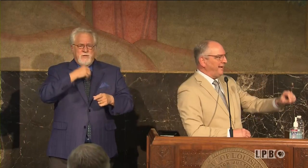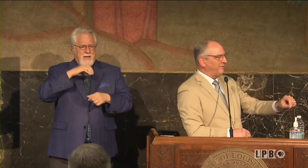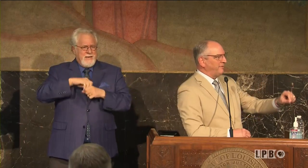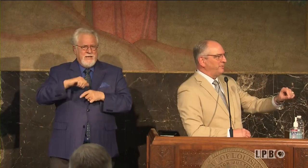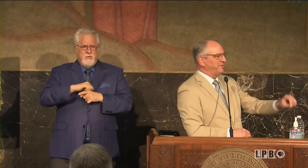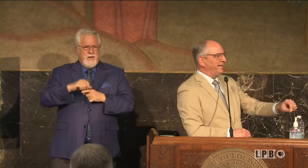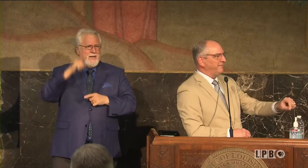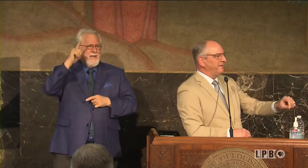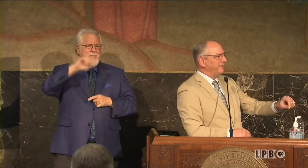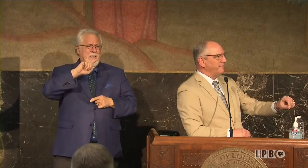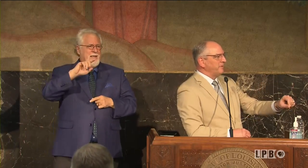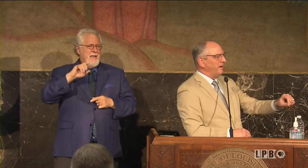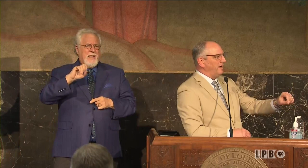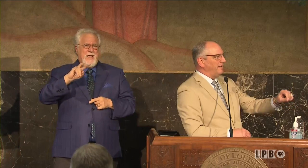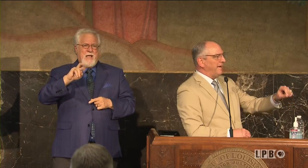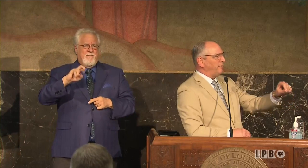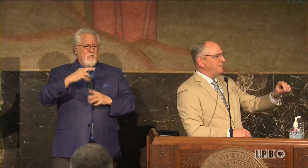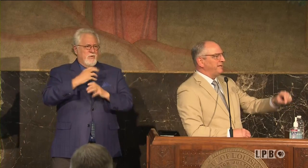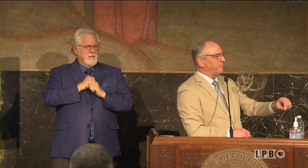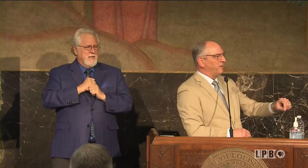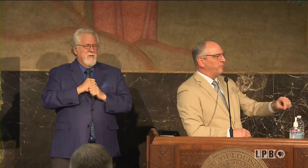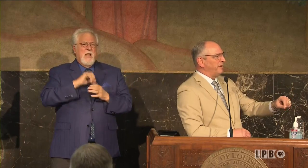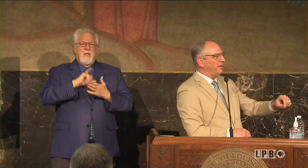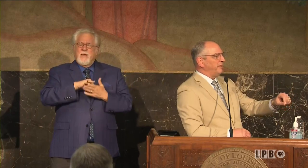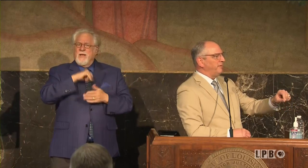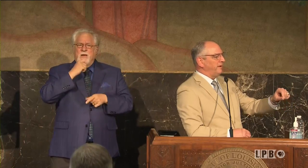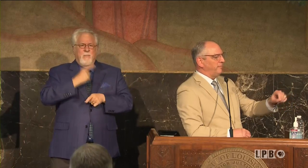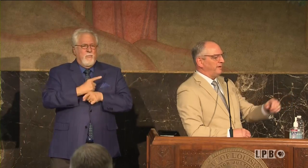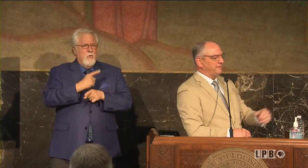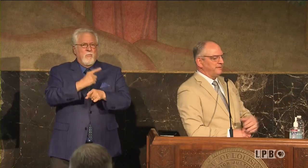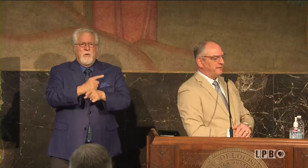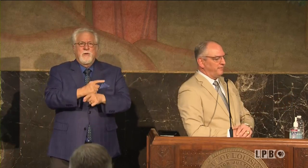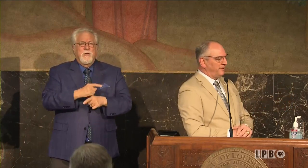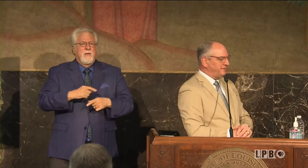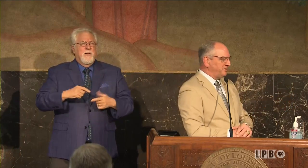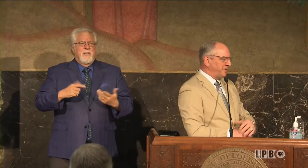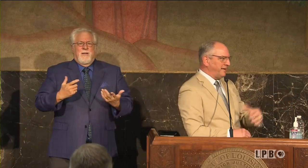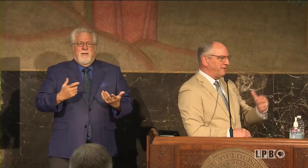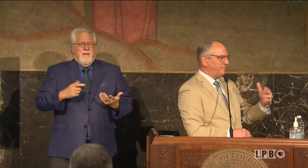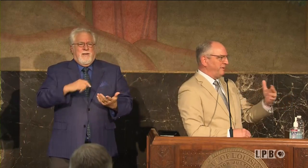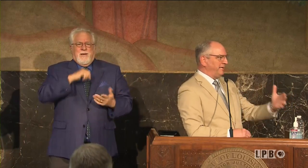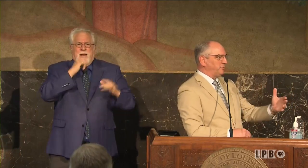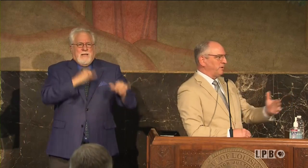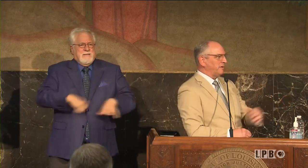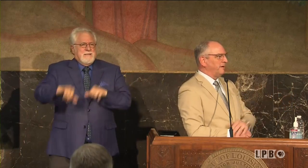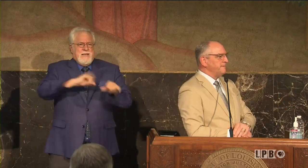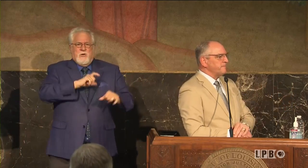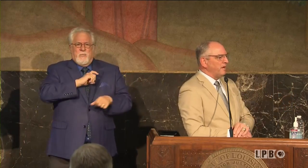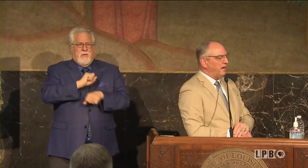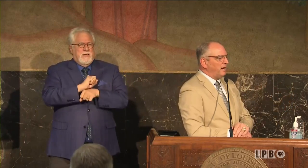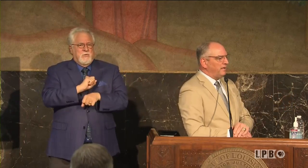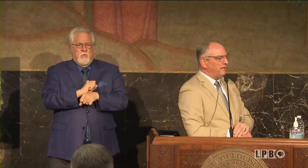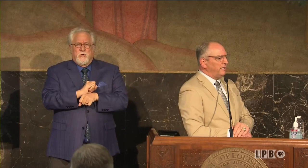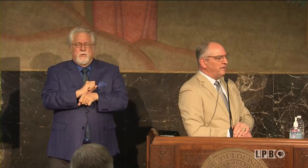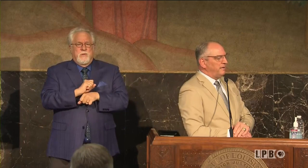he ever received. That was inappropriate. It wasn't standard police work.